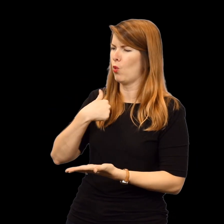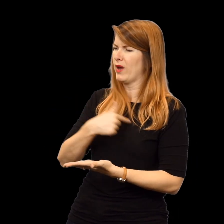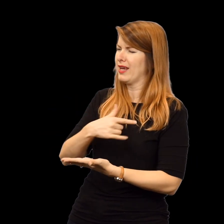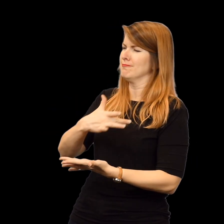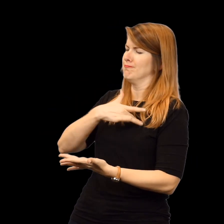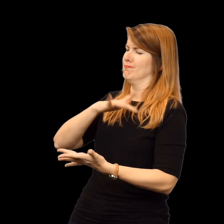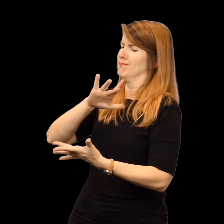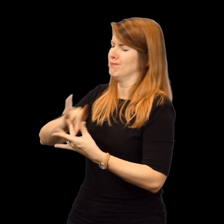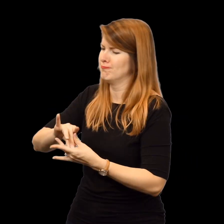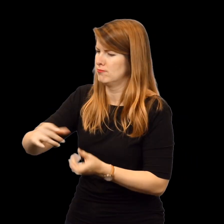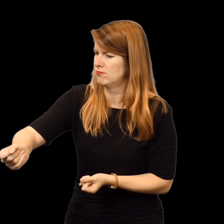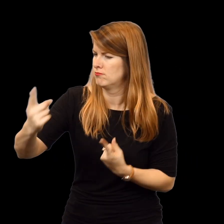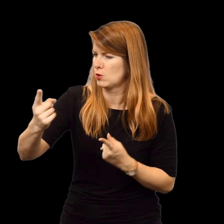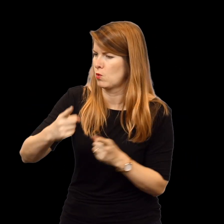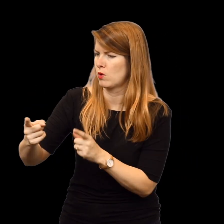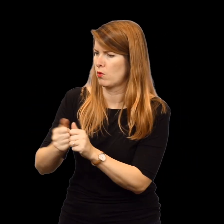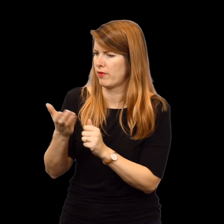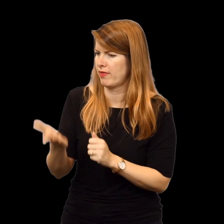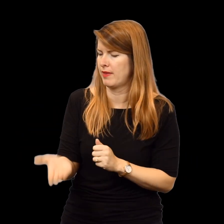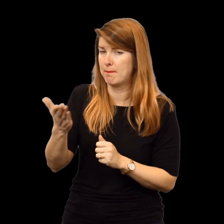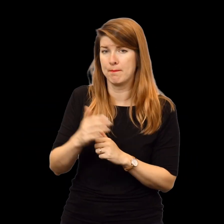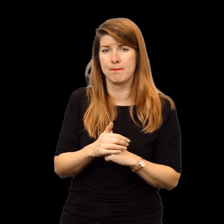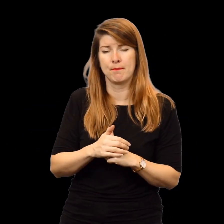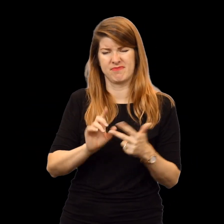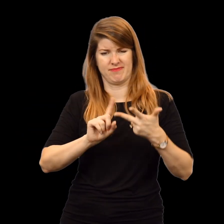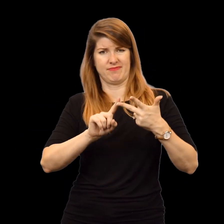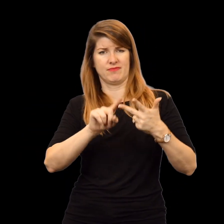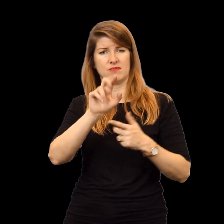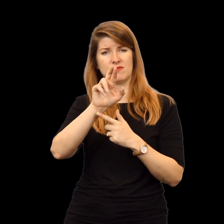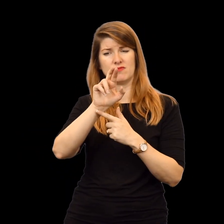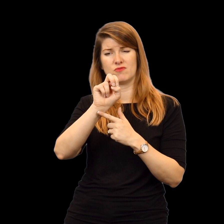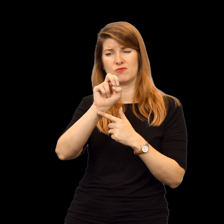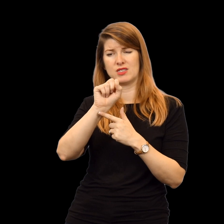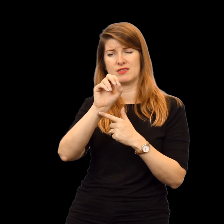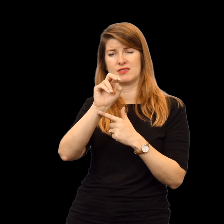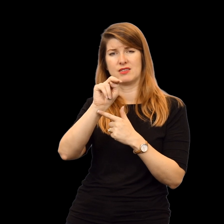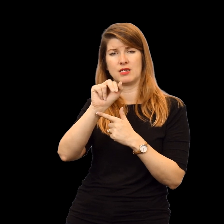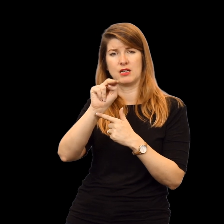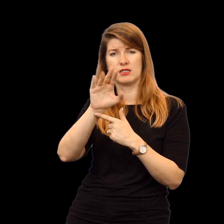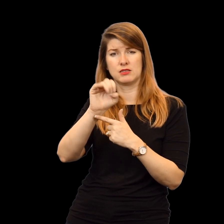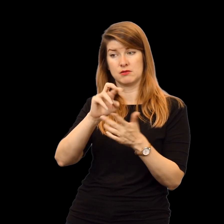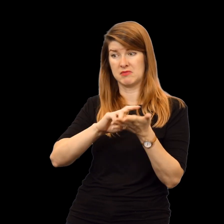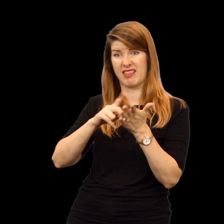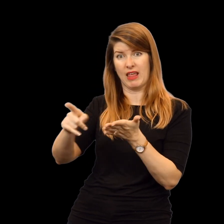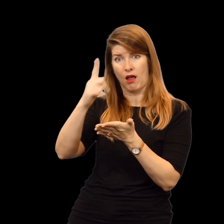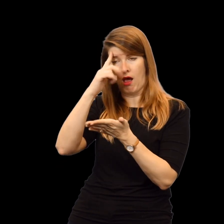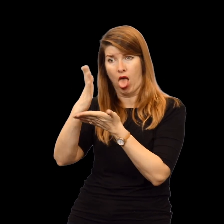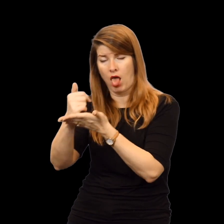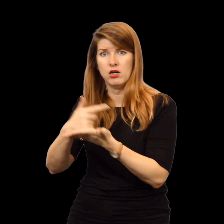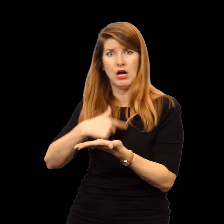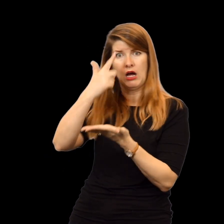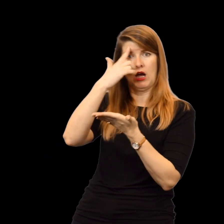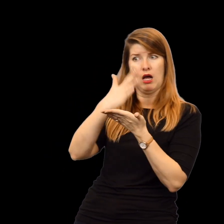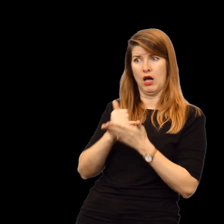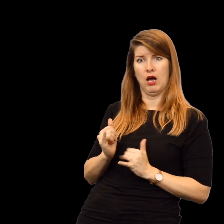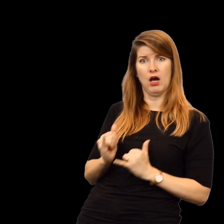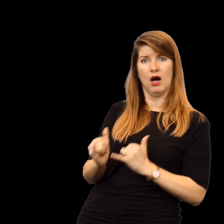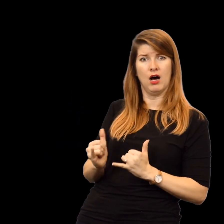get what's going on inside of them. And resonance doesn't mean if they're flipping out, I flip